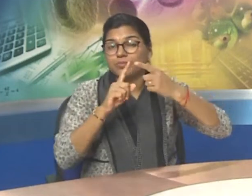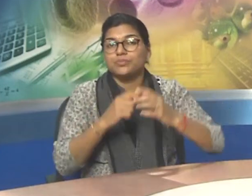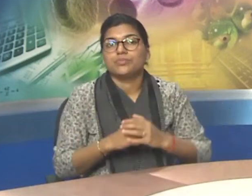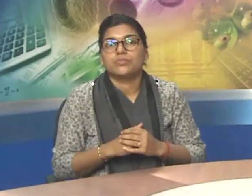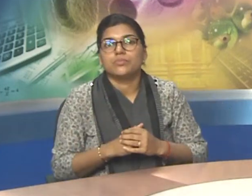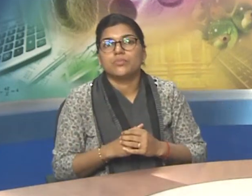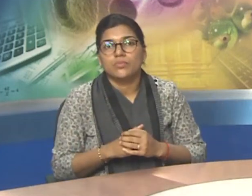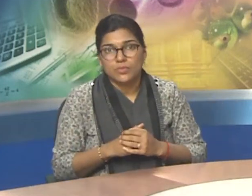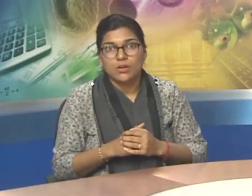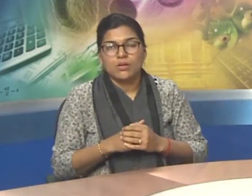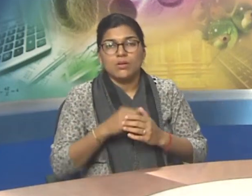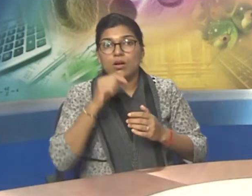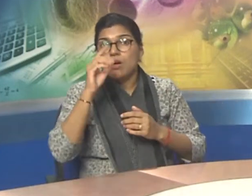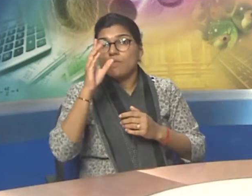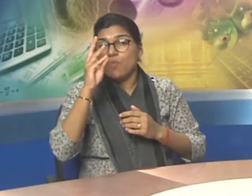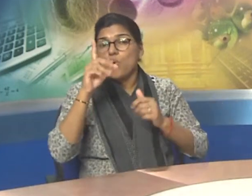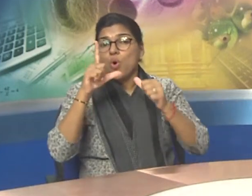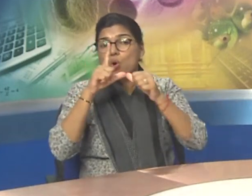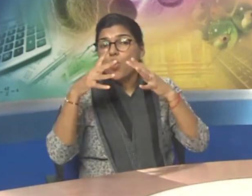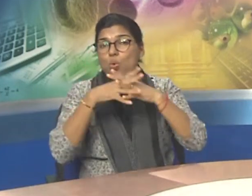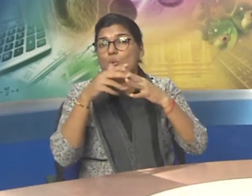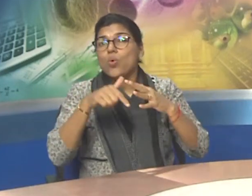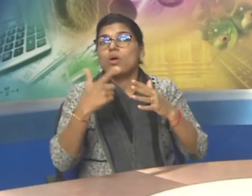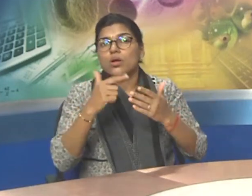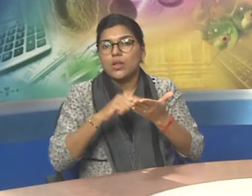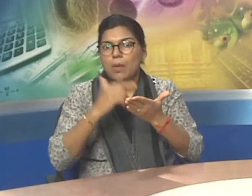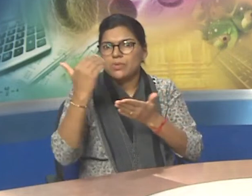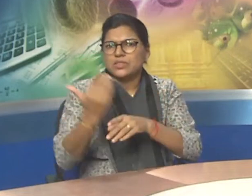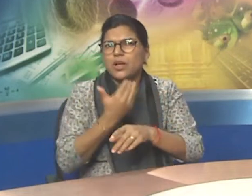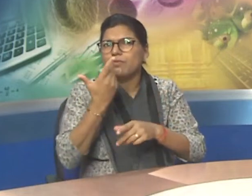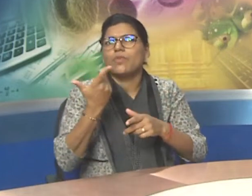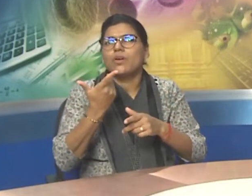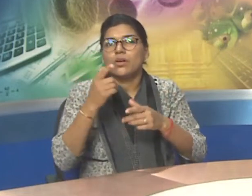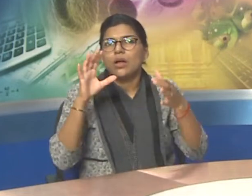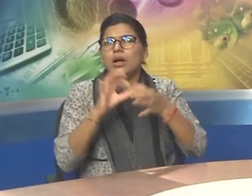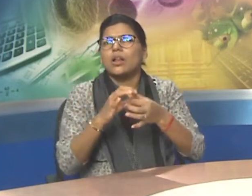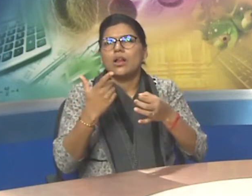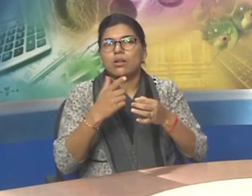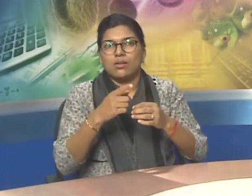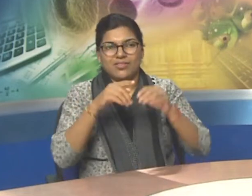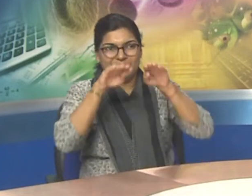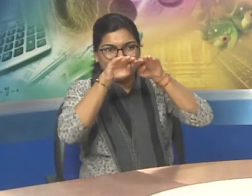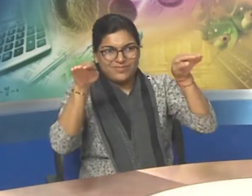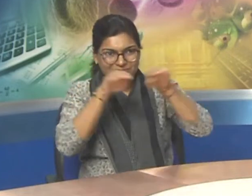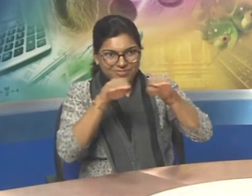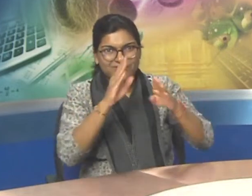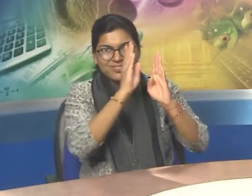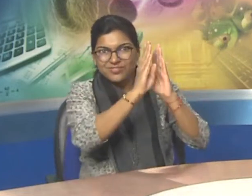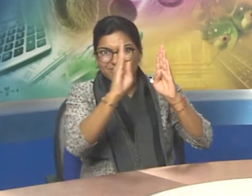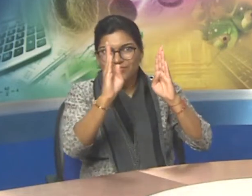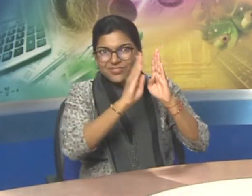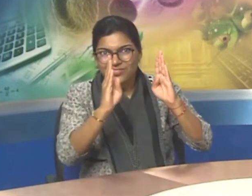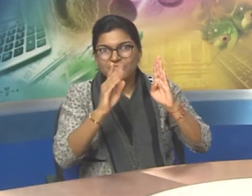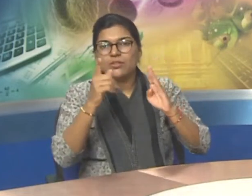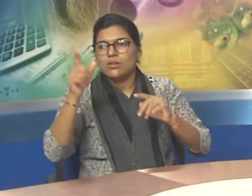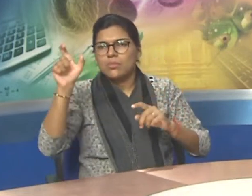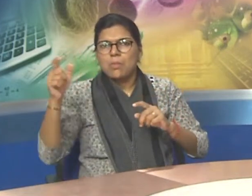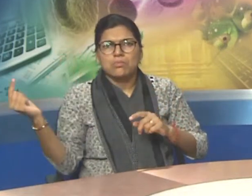has 7 implications. The first important implication is that it has classified